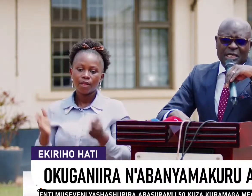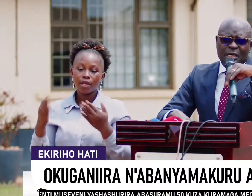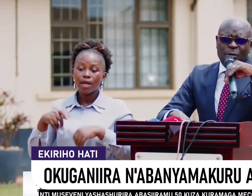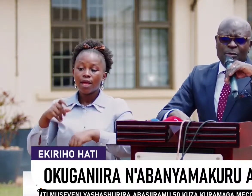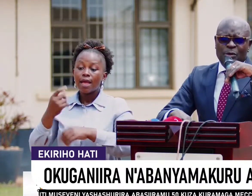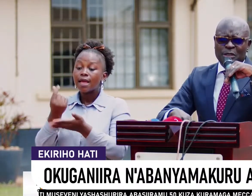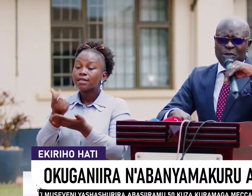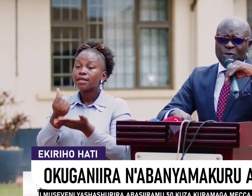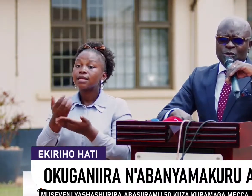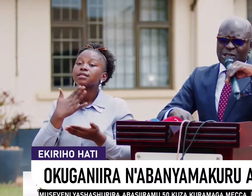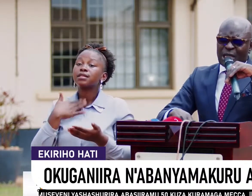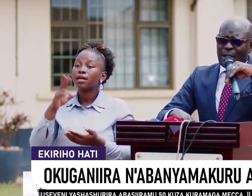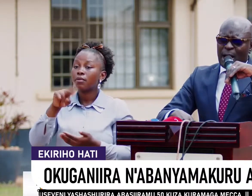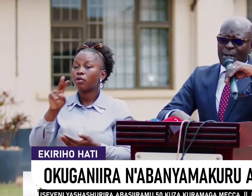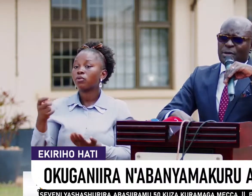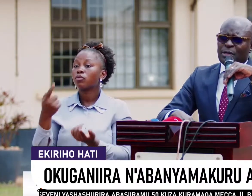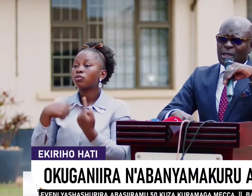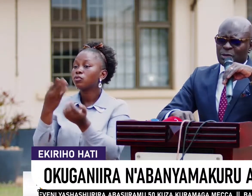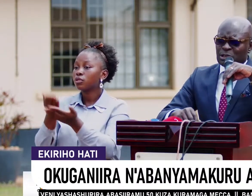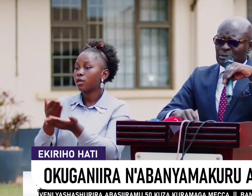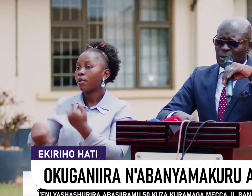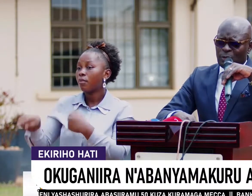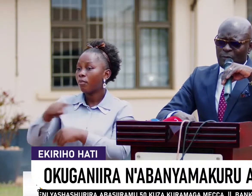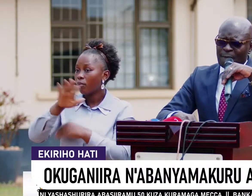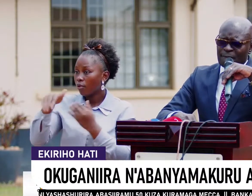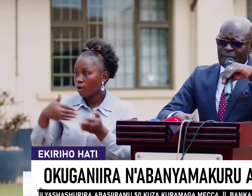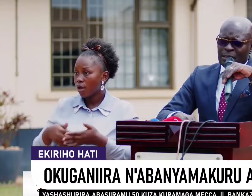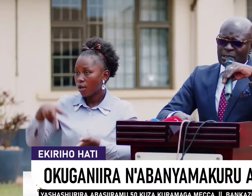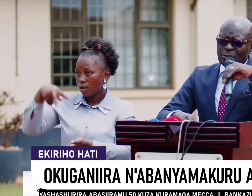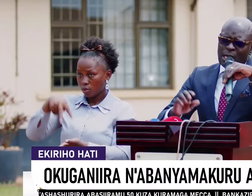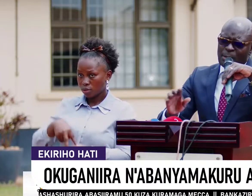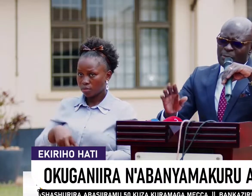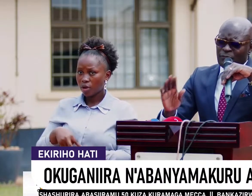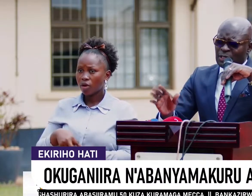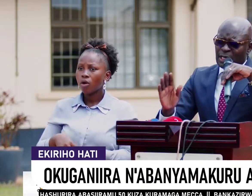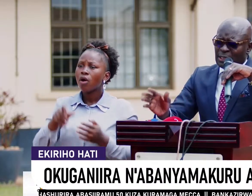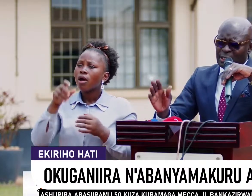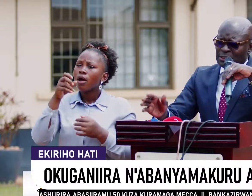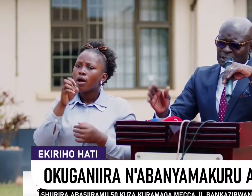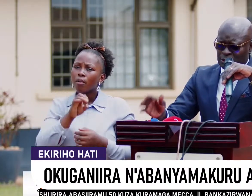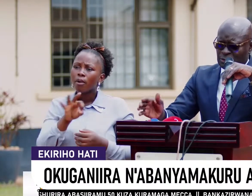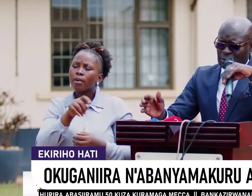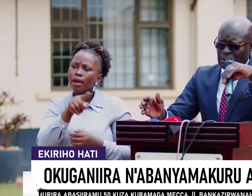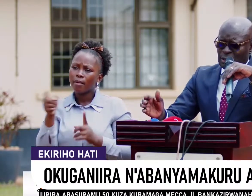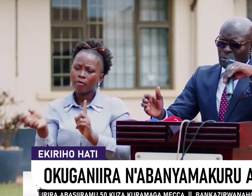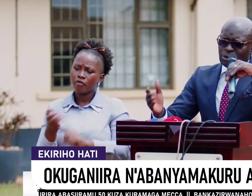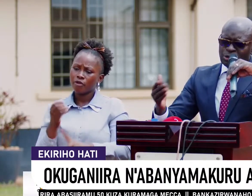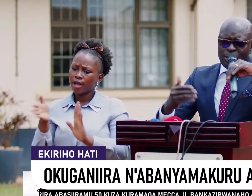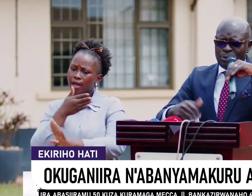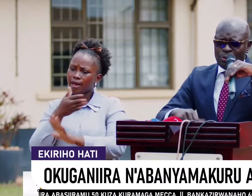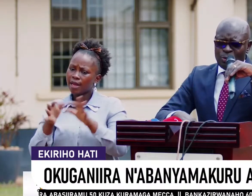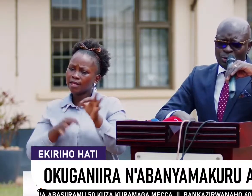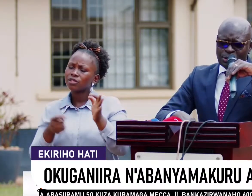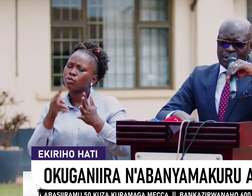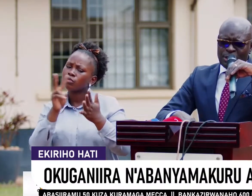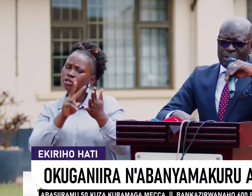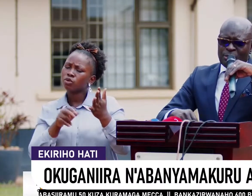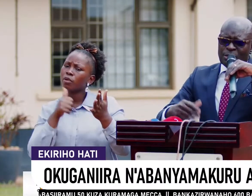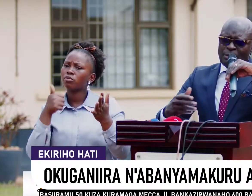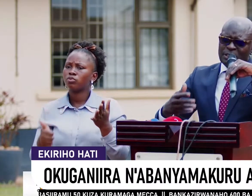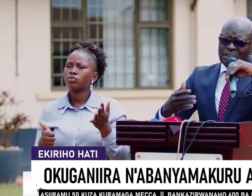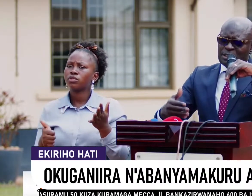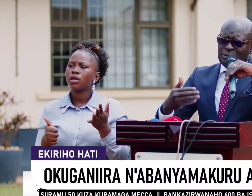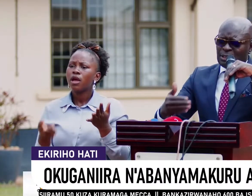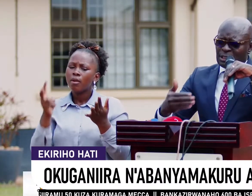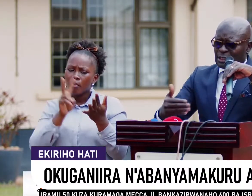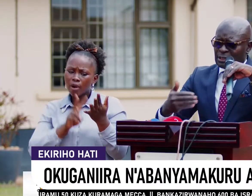Esente zeetaakibwa nomination tusaba abo bagenda kwesimbawo nti omuntu aba mufunye guidelines zino muzisome bulungi,